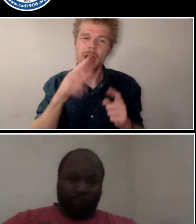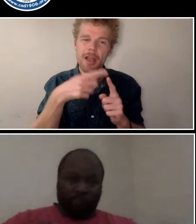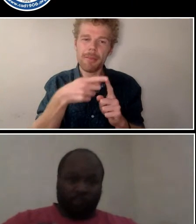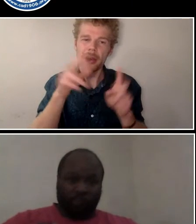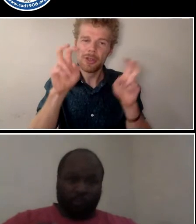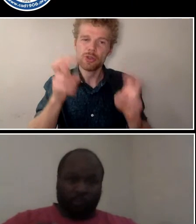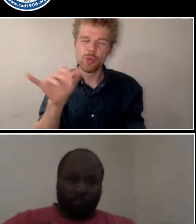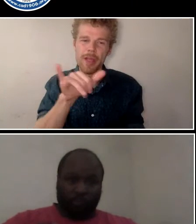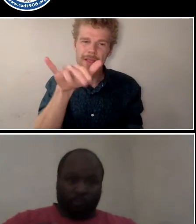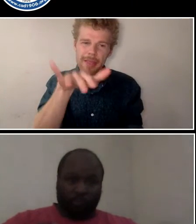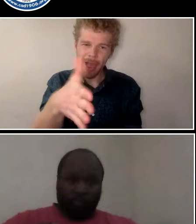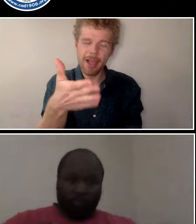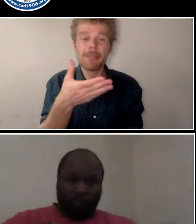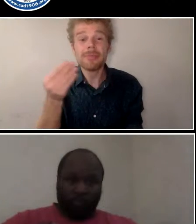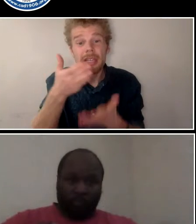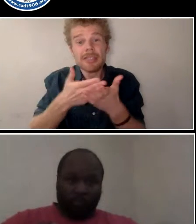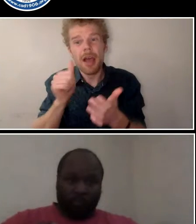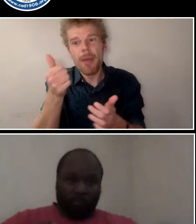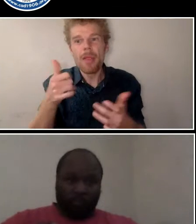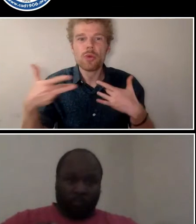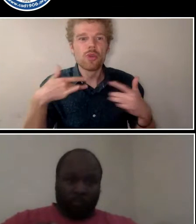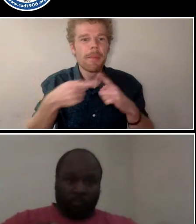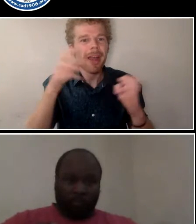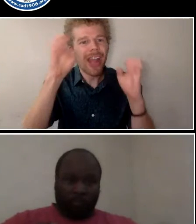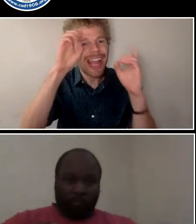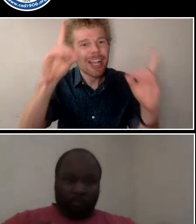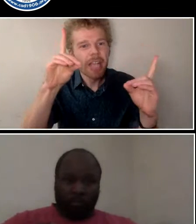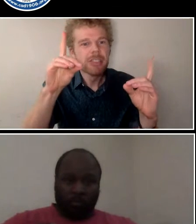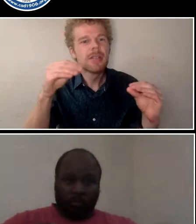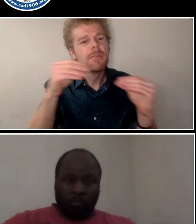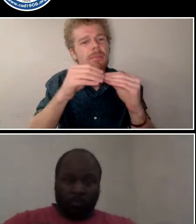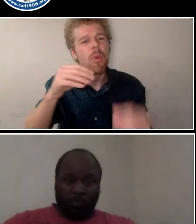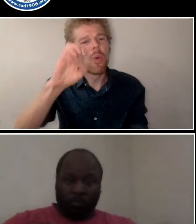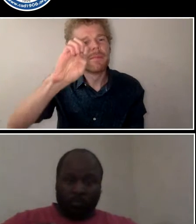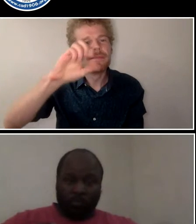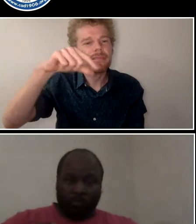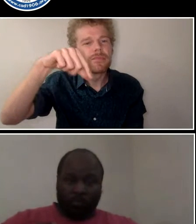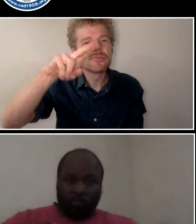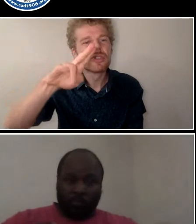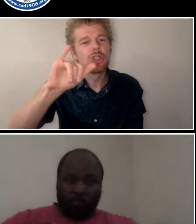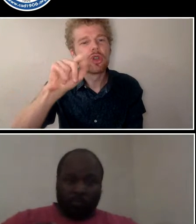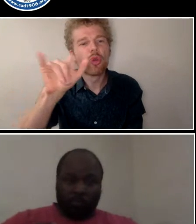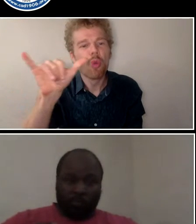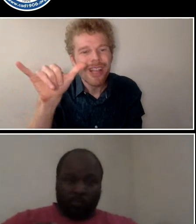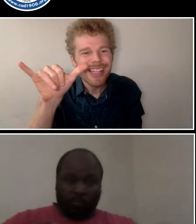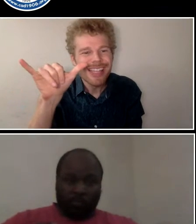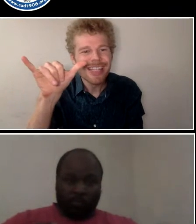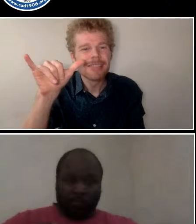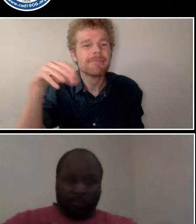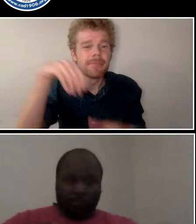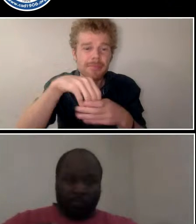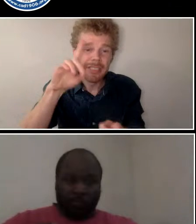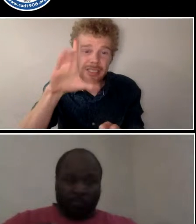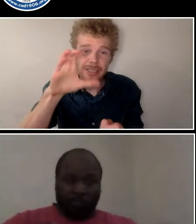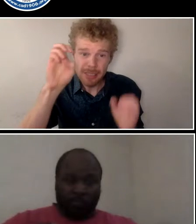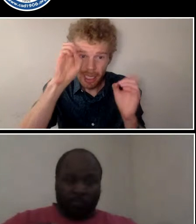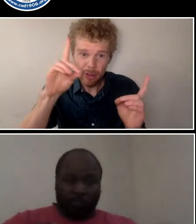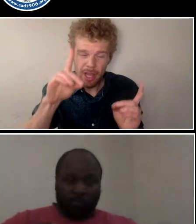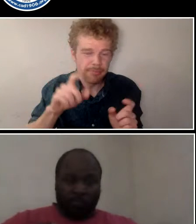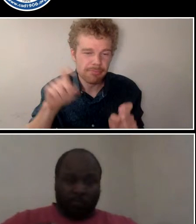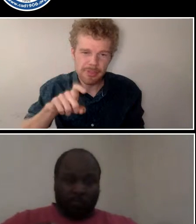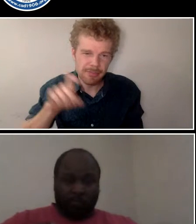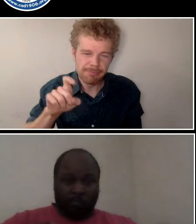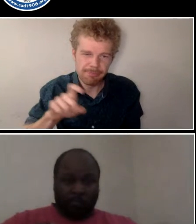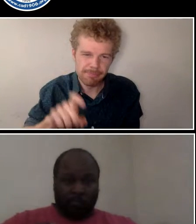Thank you for that. A lot of folks in my area talked about the same sorts of things. A lot of them were also concerned